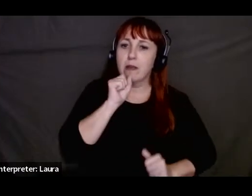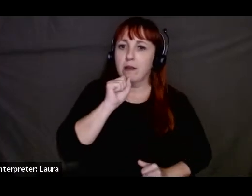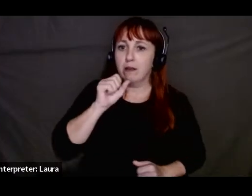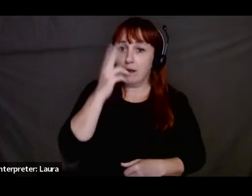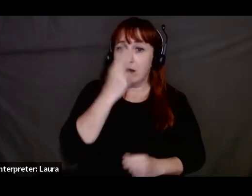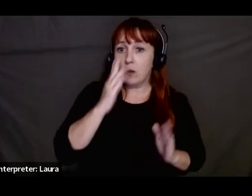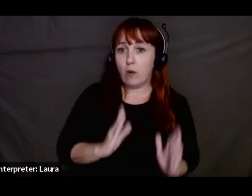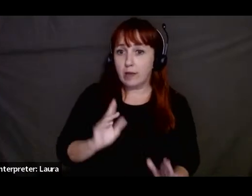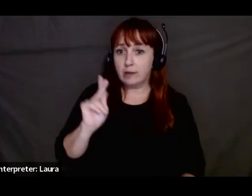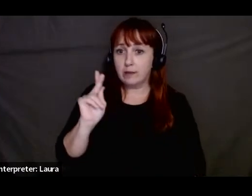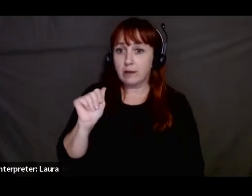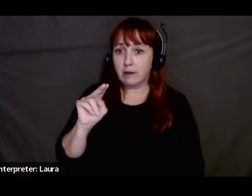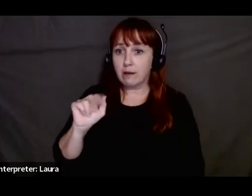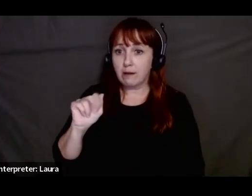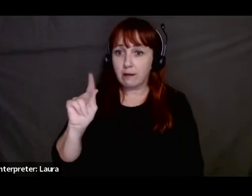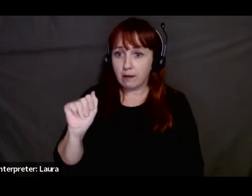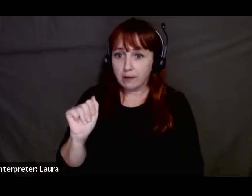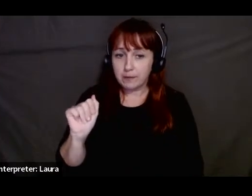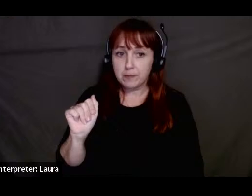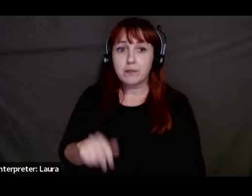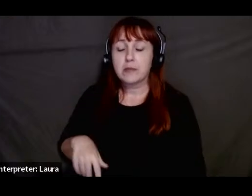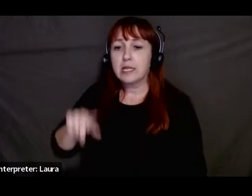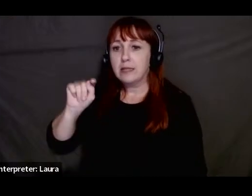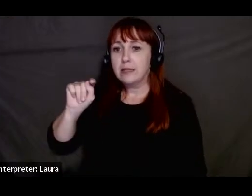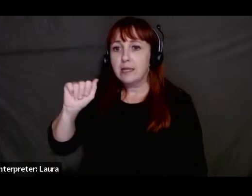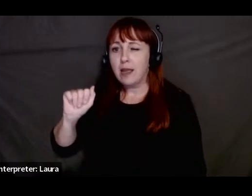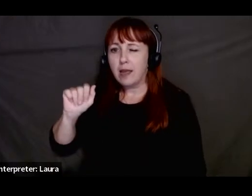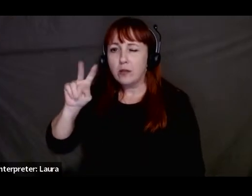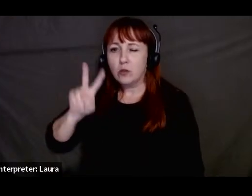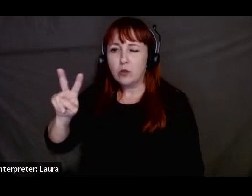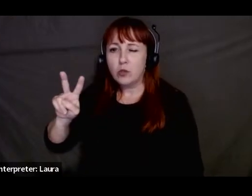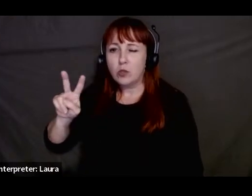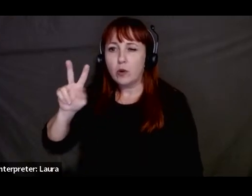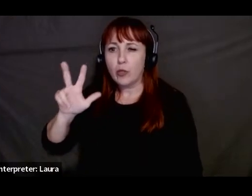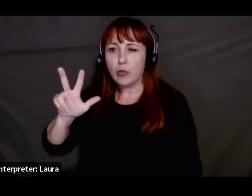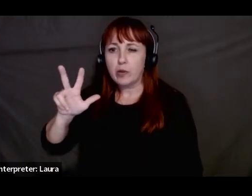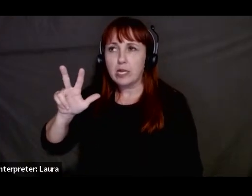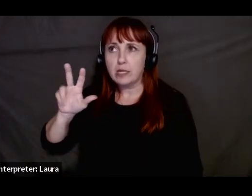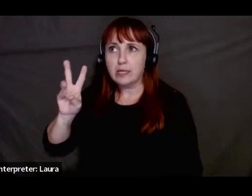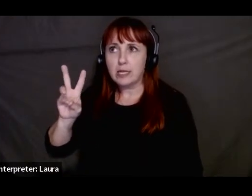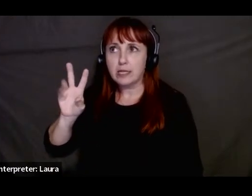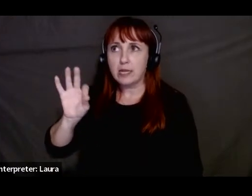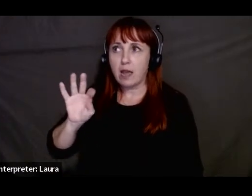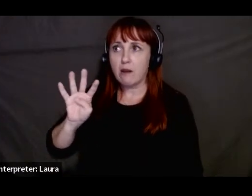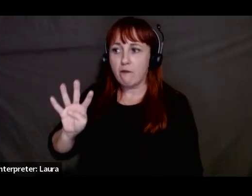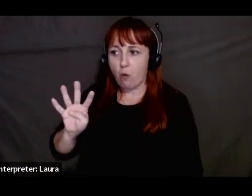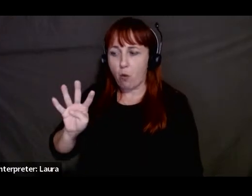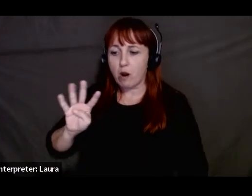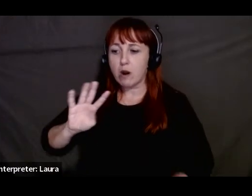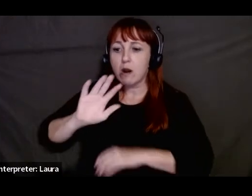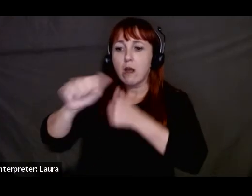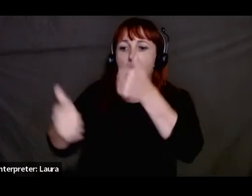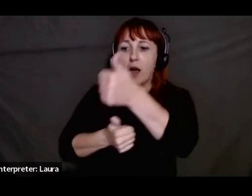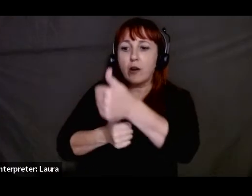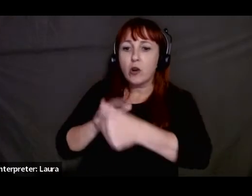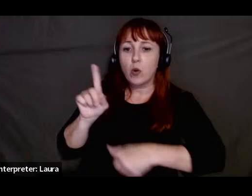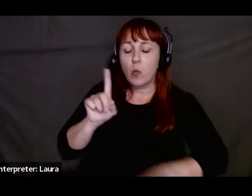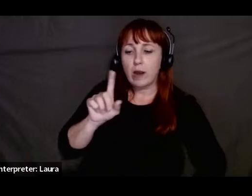Within TA22 site 23694 is situated within the